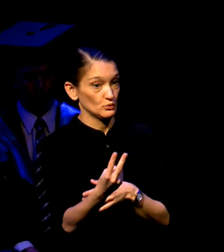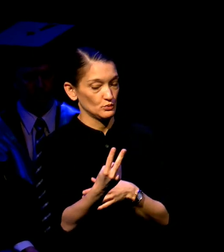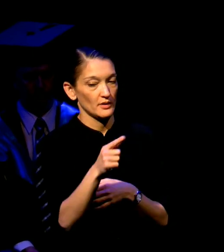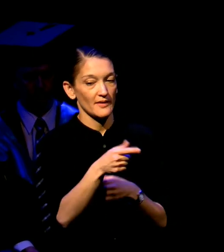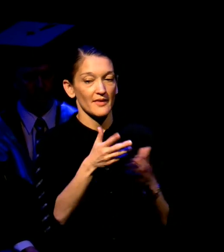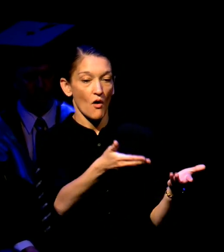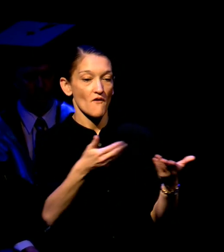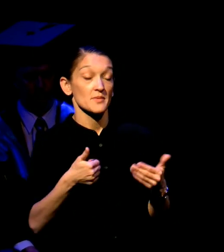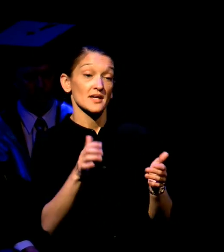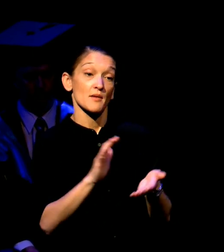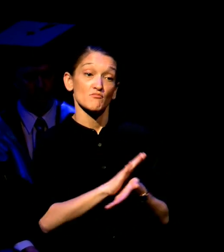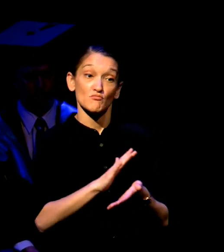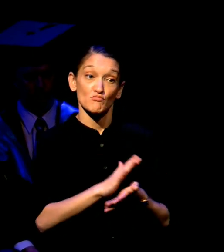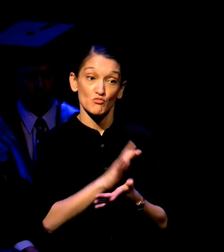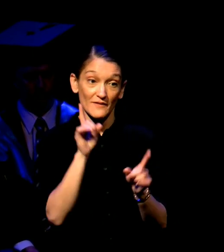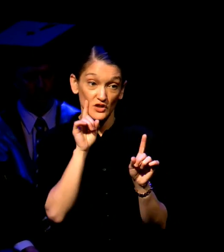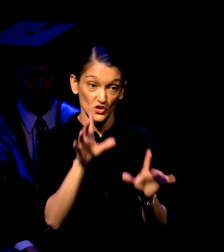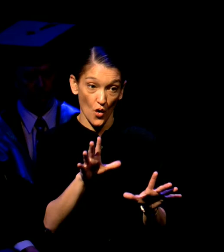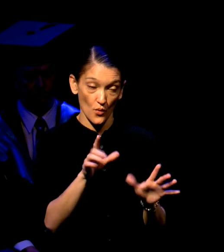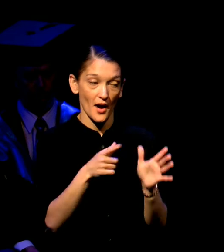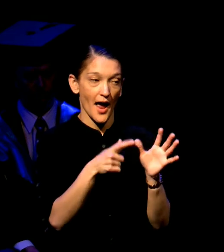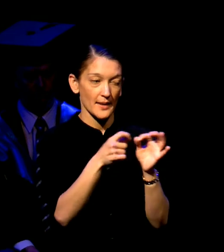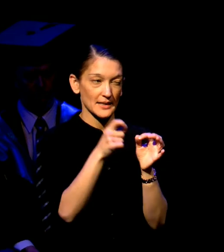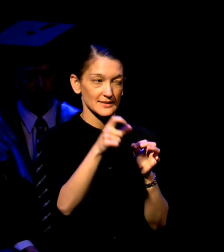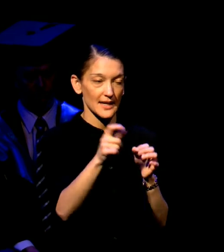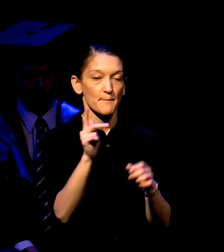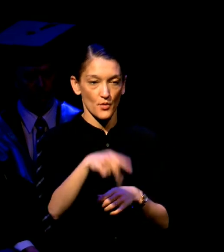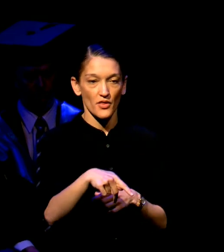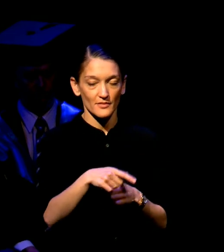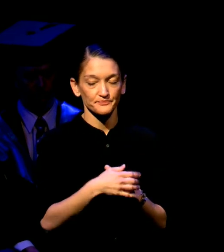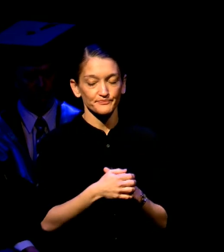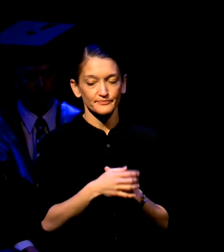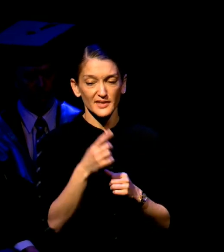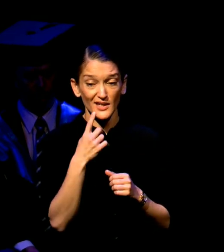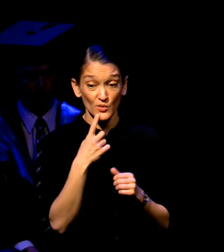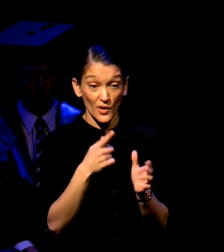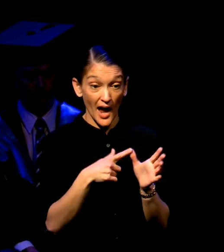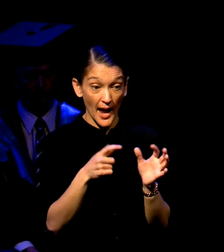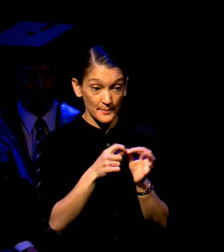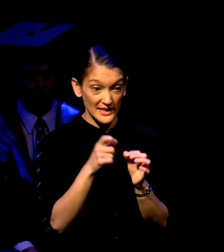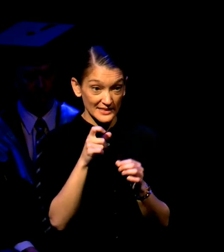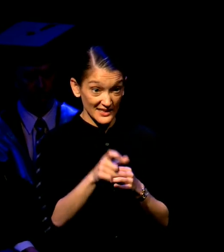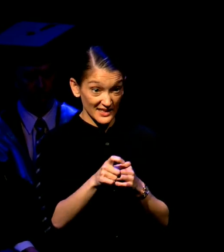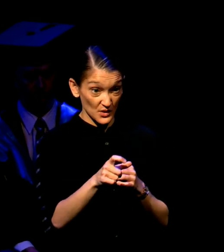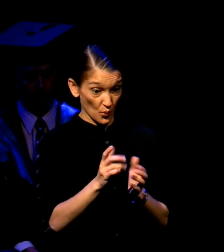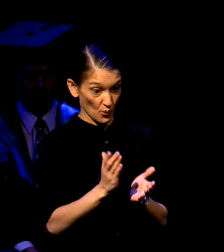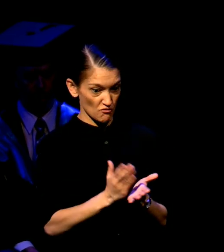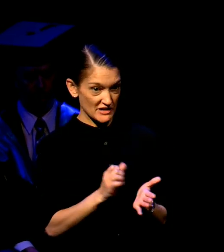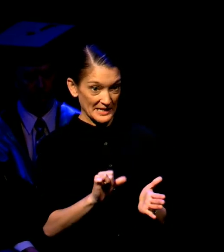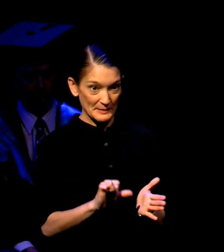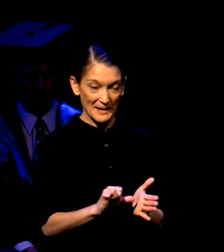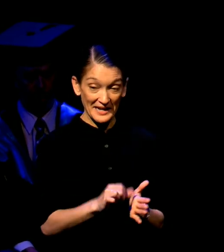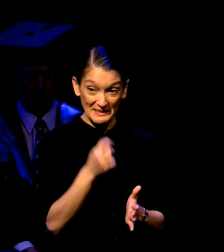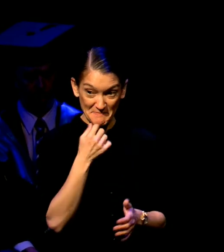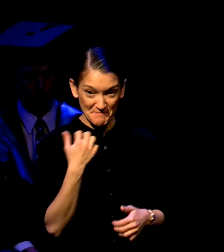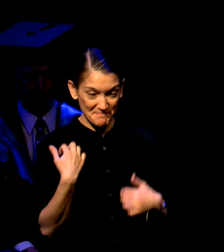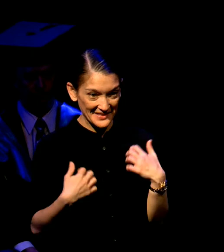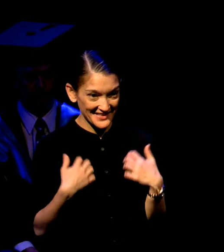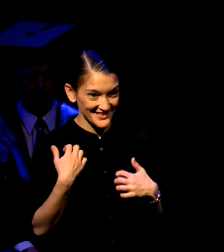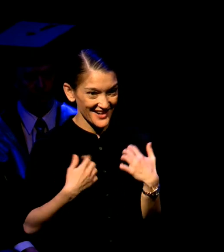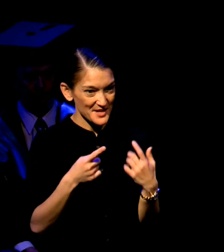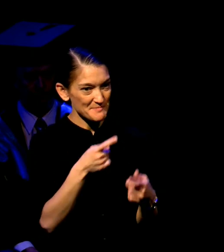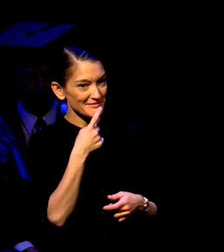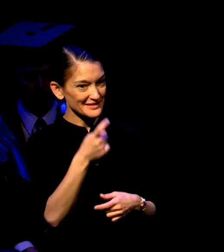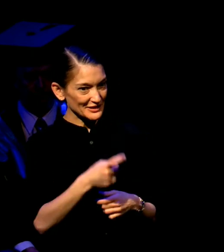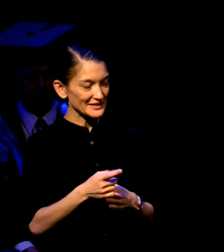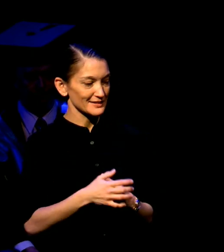my very own breakfast show on ABC in Perth. And I thought, the ABC, actual money, exciting stuff. Put me in a little bit of a